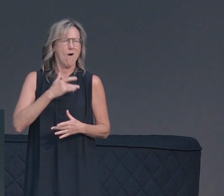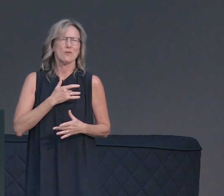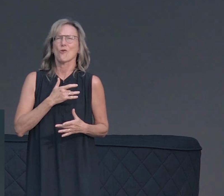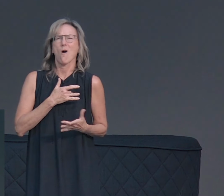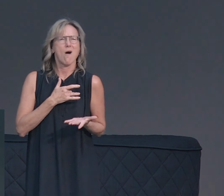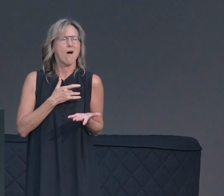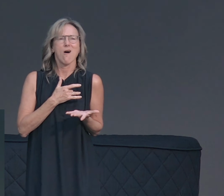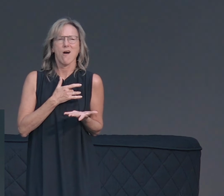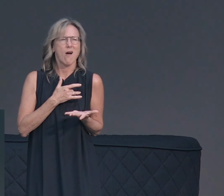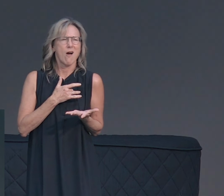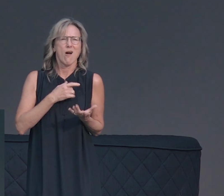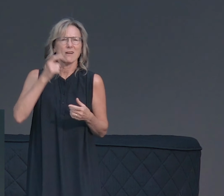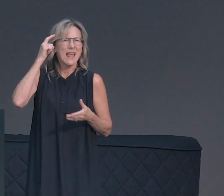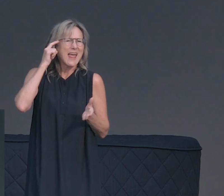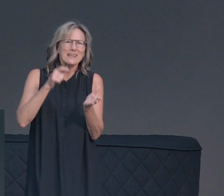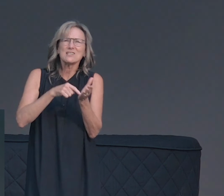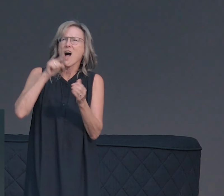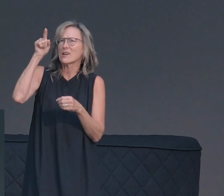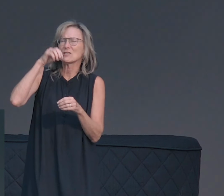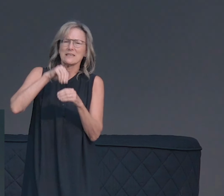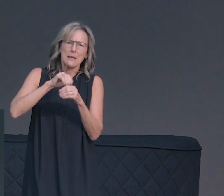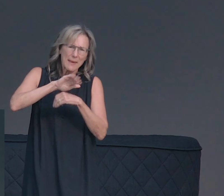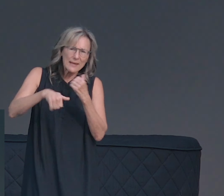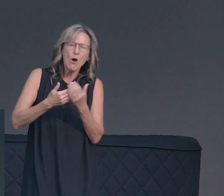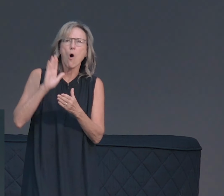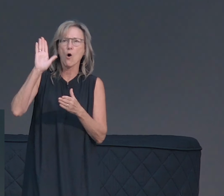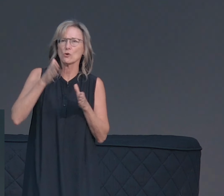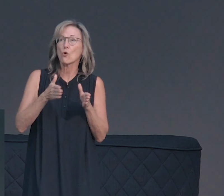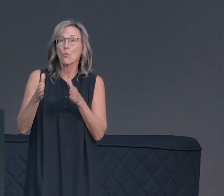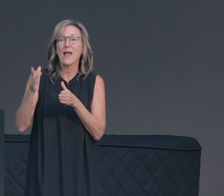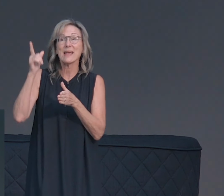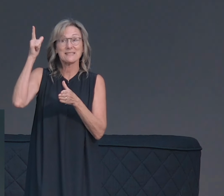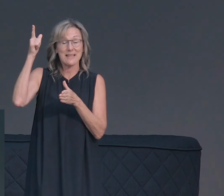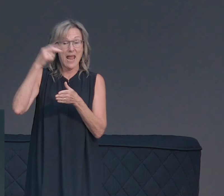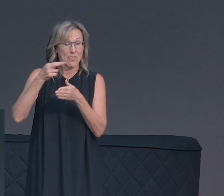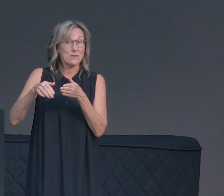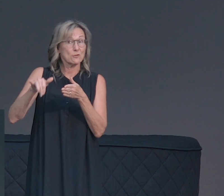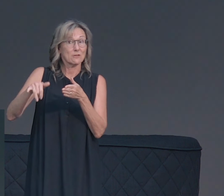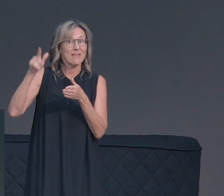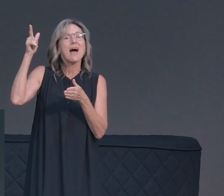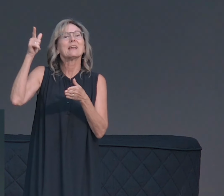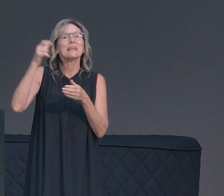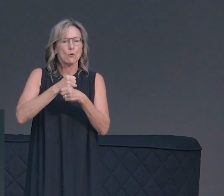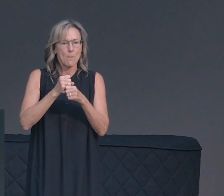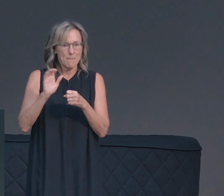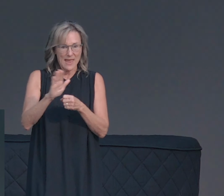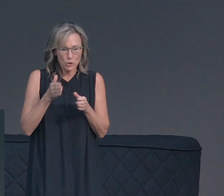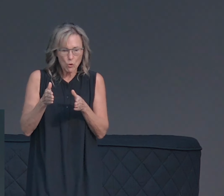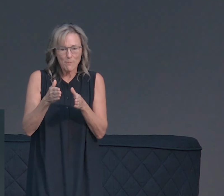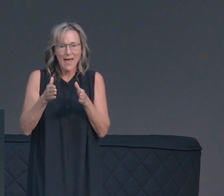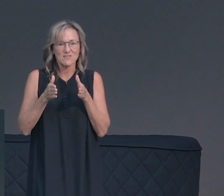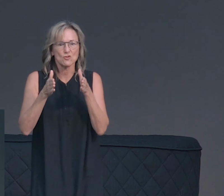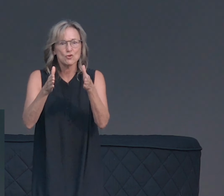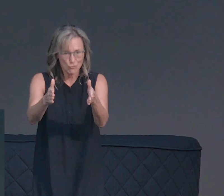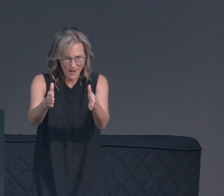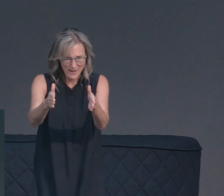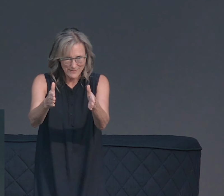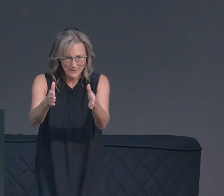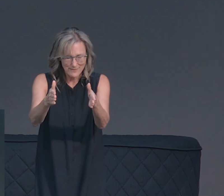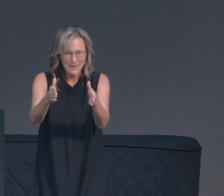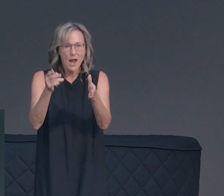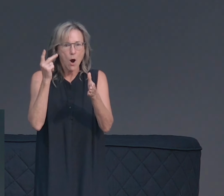ways, acknowledge Him, and He will make straight your paths. He will make straight your paths. What does that mean? It means seeing more